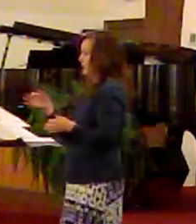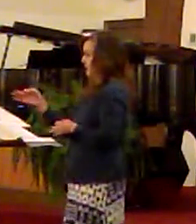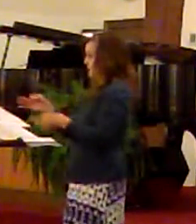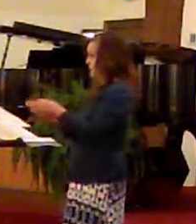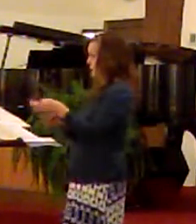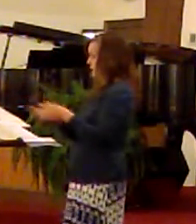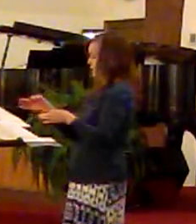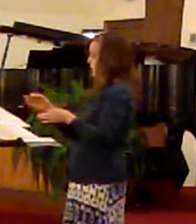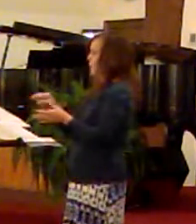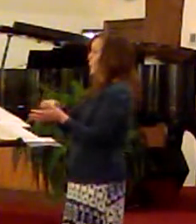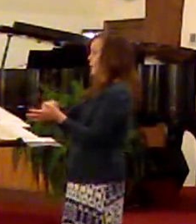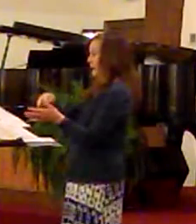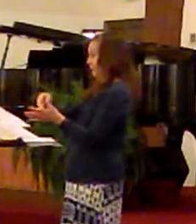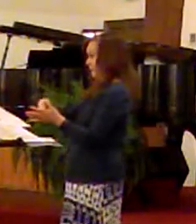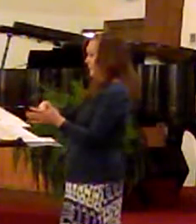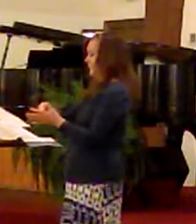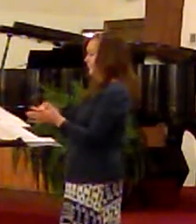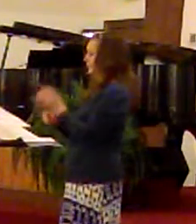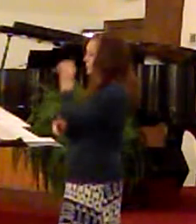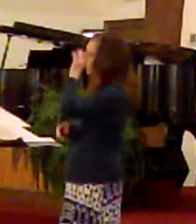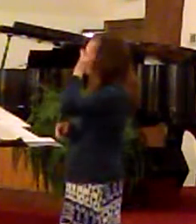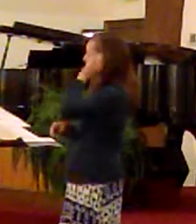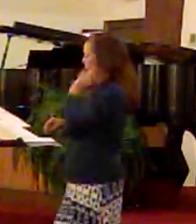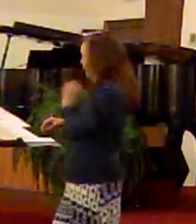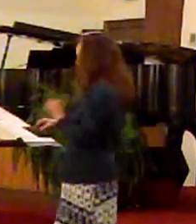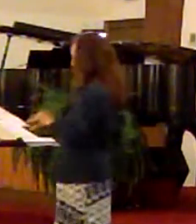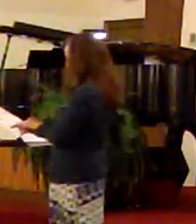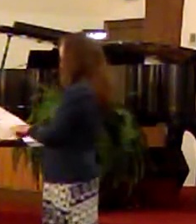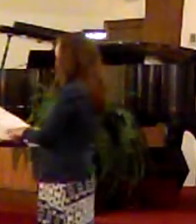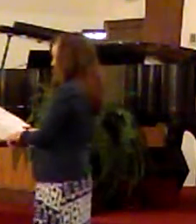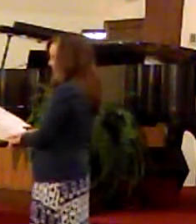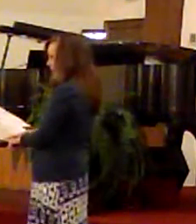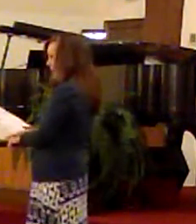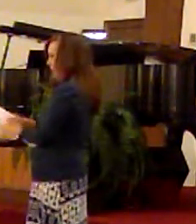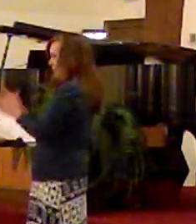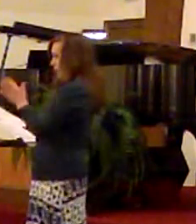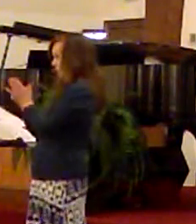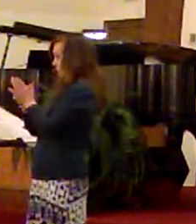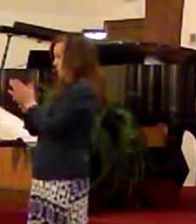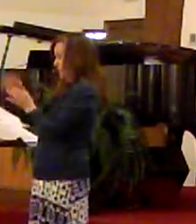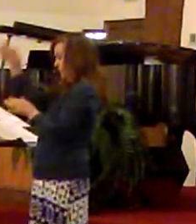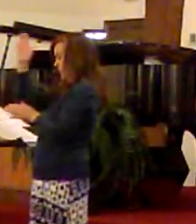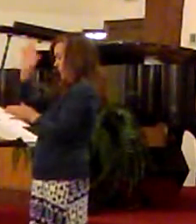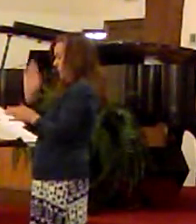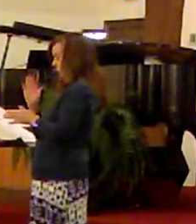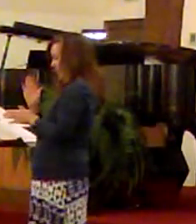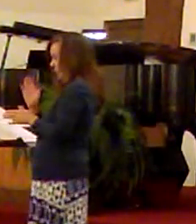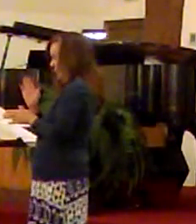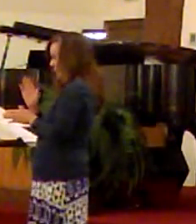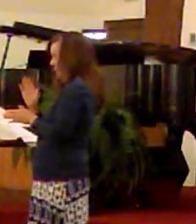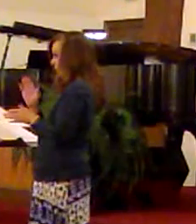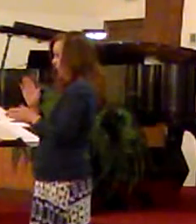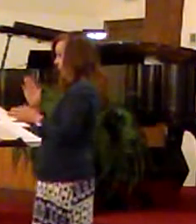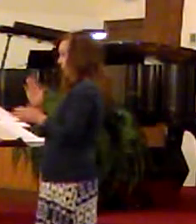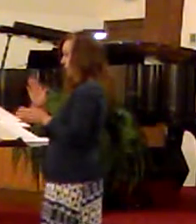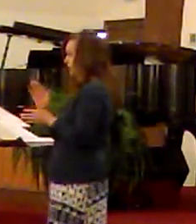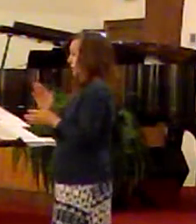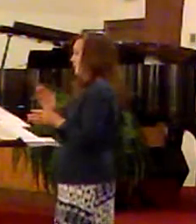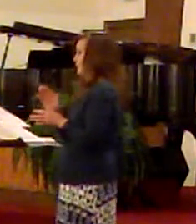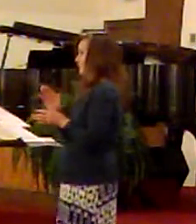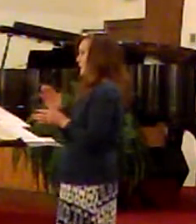it means. Nehemiah chapter 8, verse 8. So they read in the law of God distinctly and gave the sense